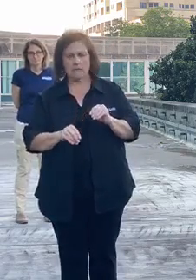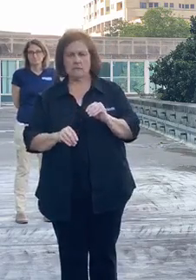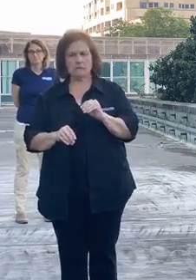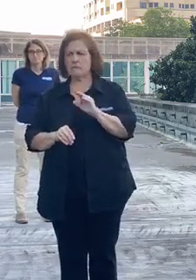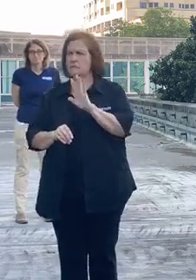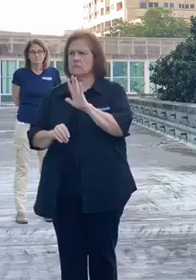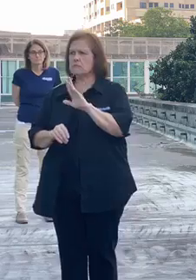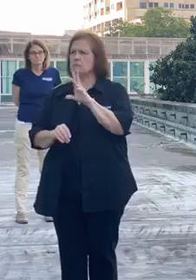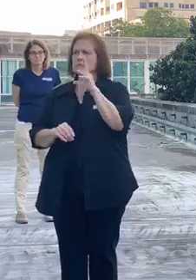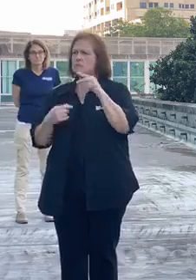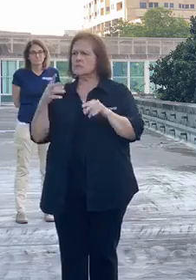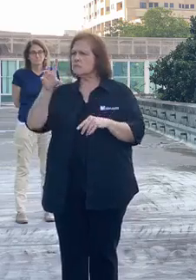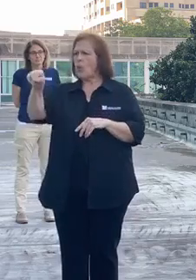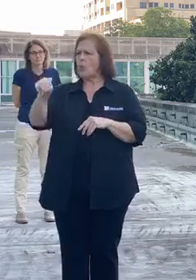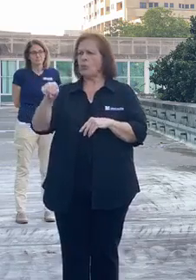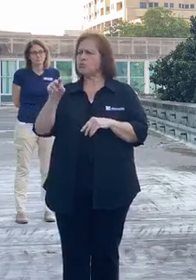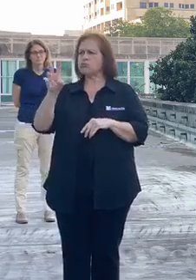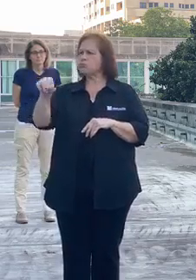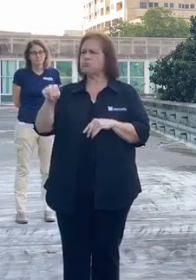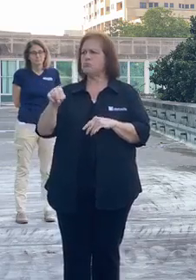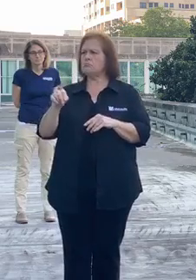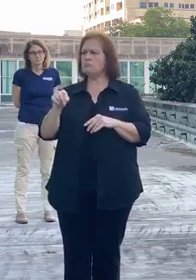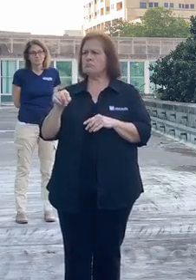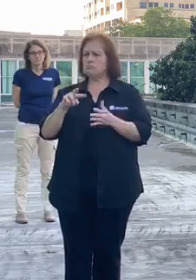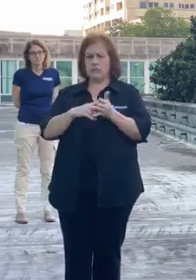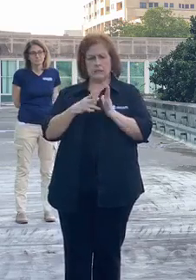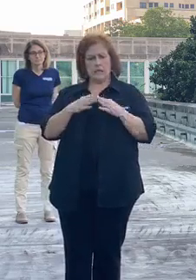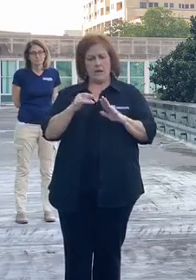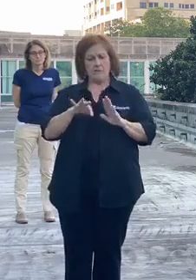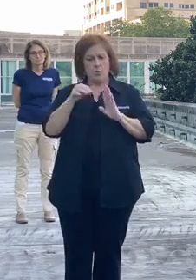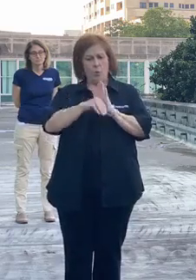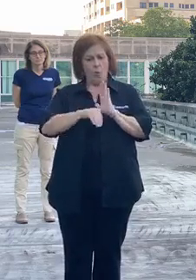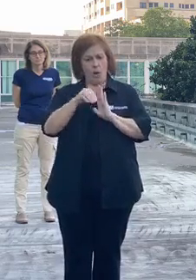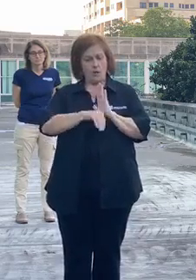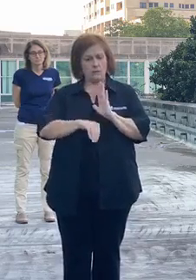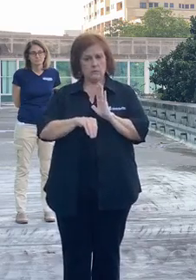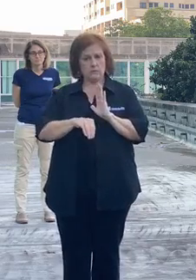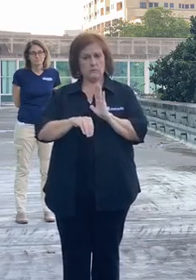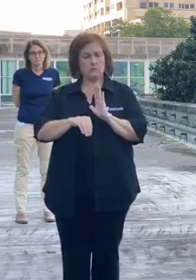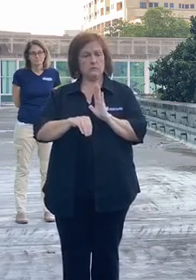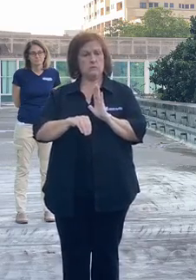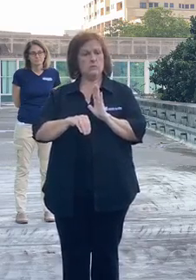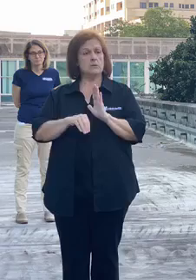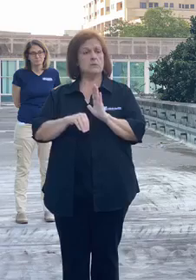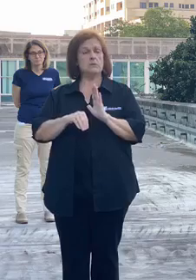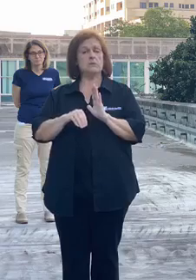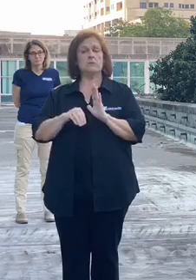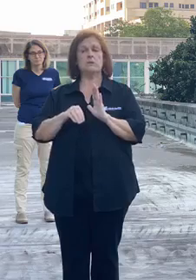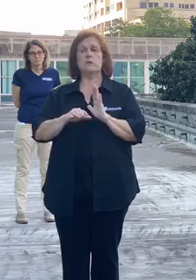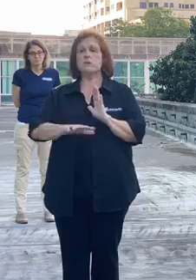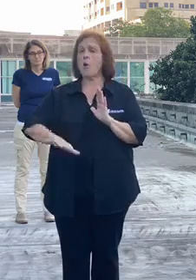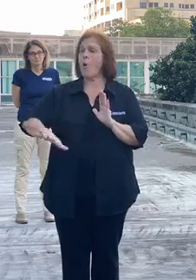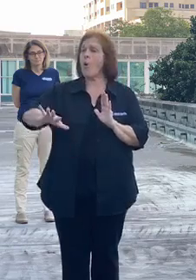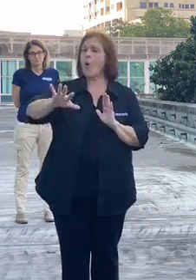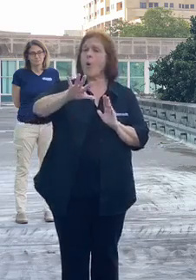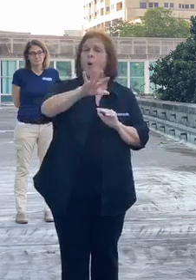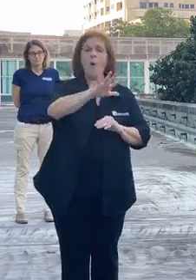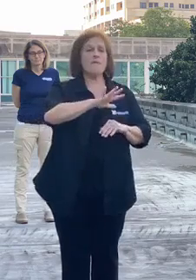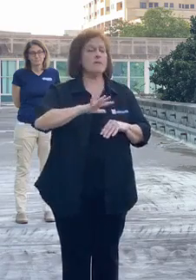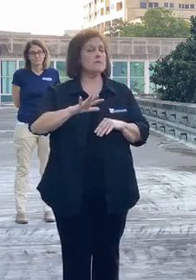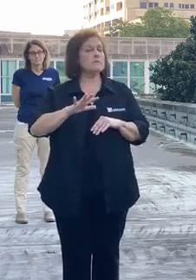no. We say no, meaning the city of New Orleans and all of our